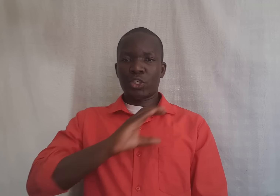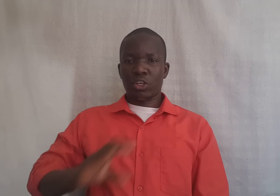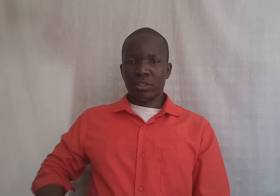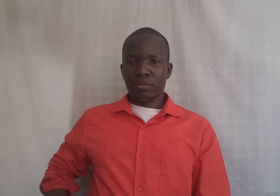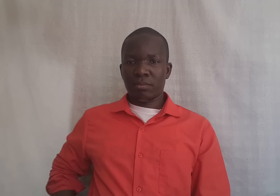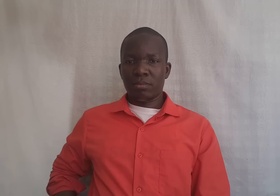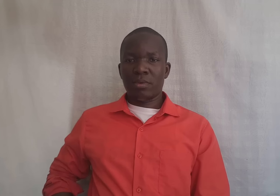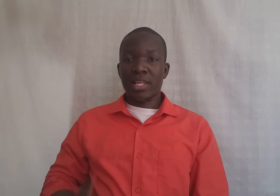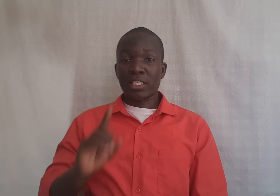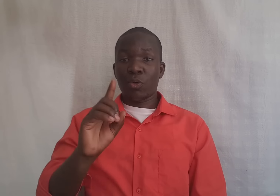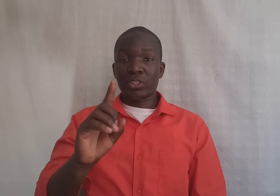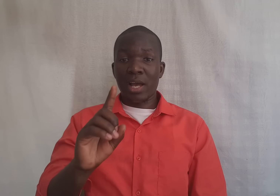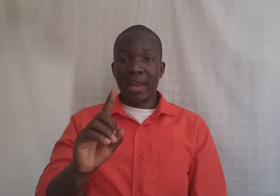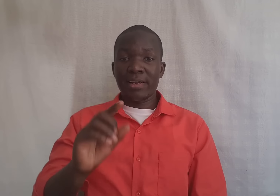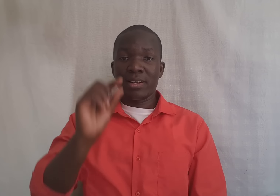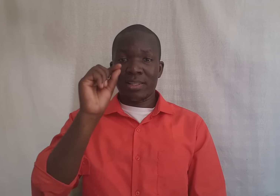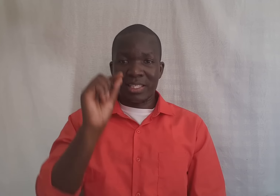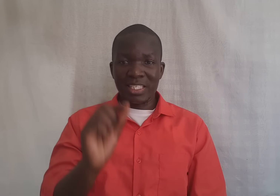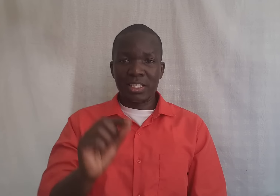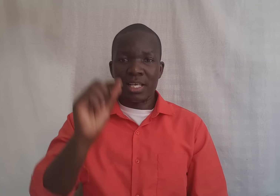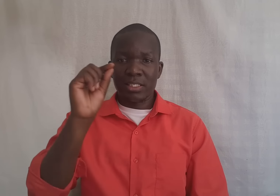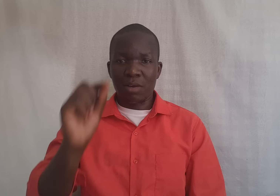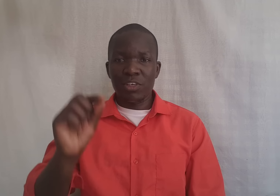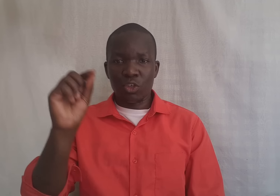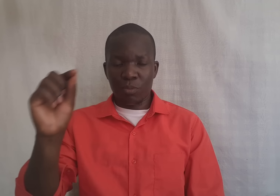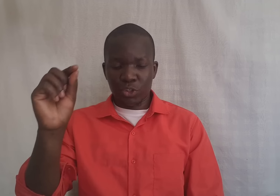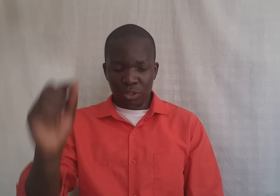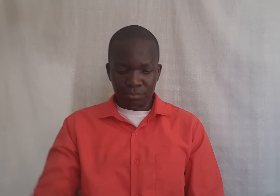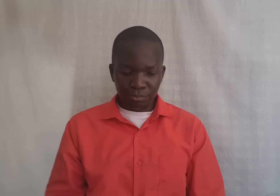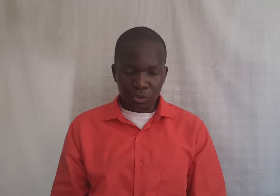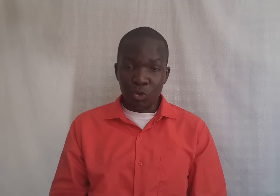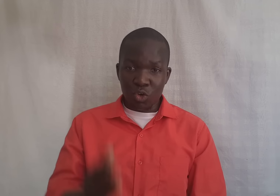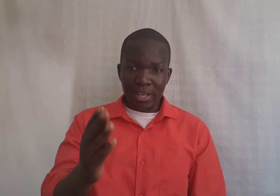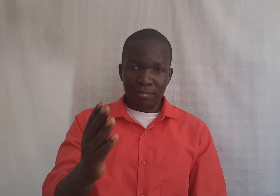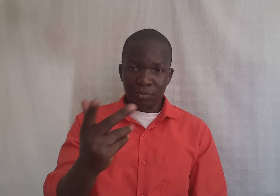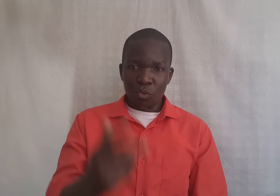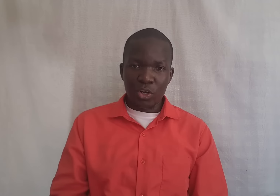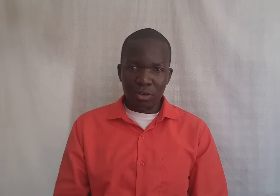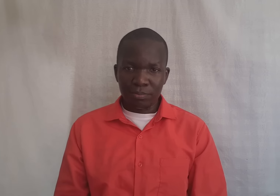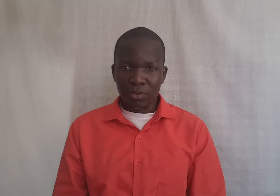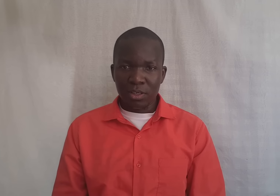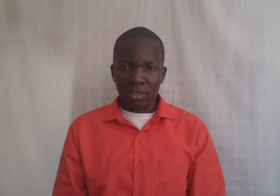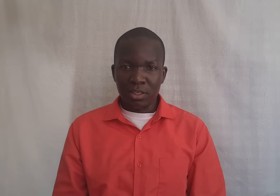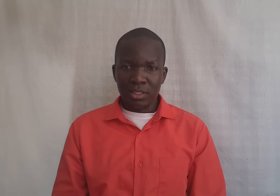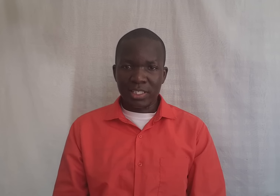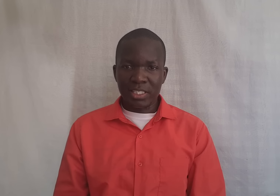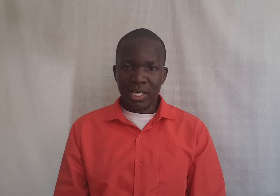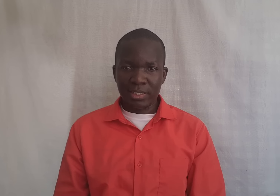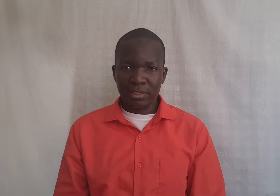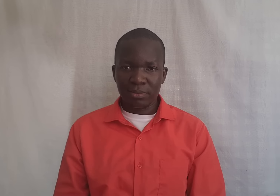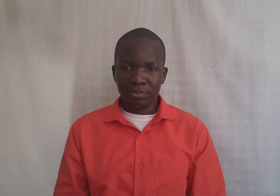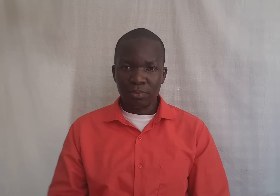Commission. That's how we sign the Teachers Service Commission. We try. We go. Teachers.